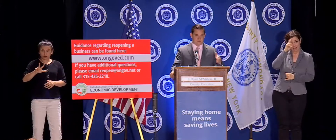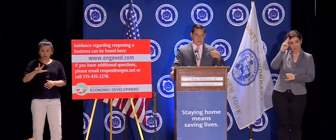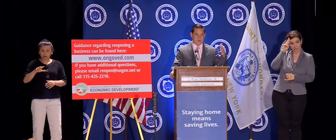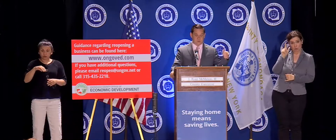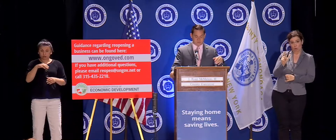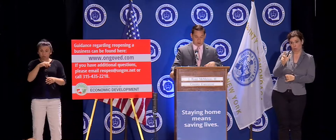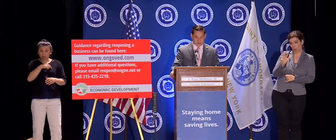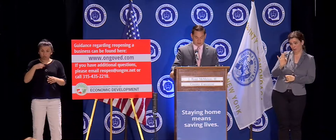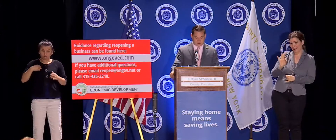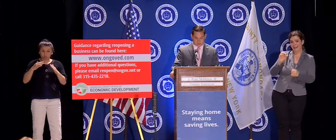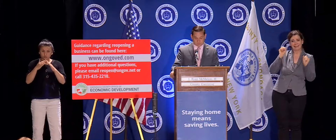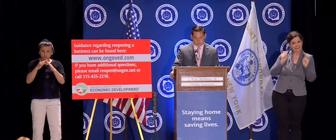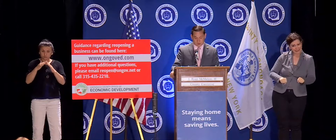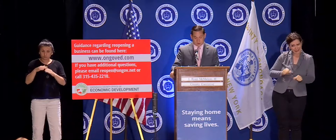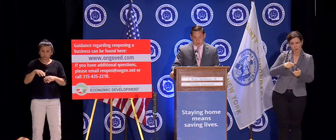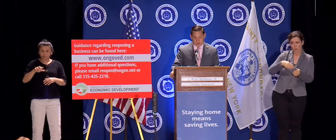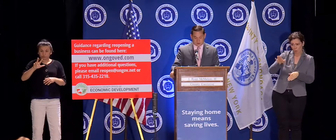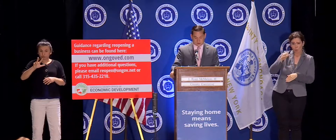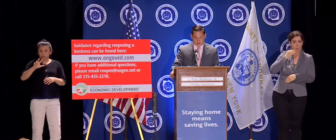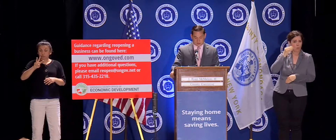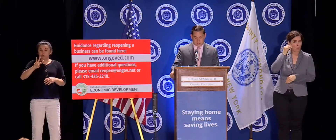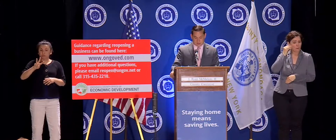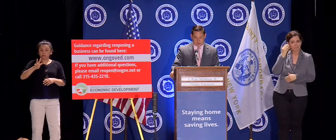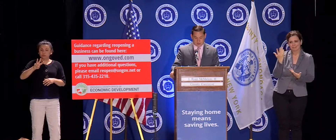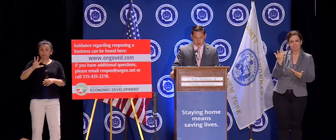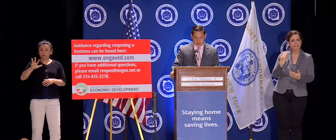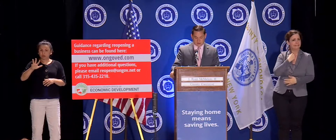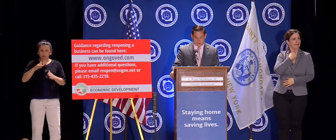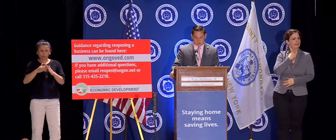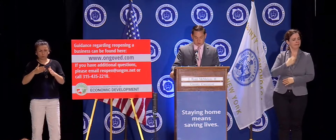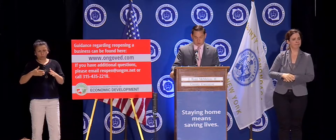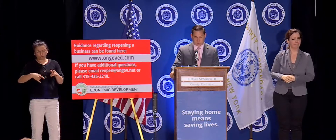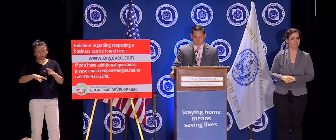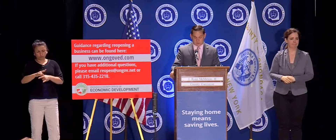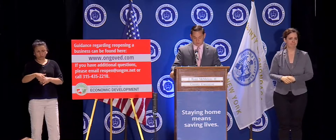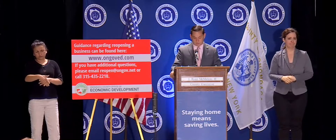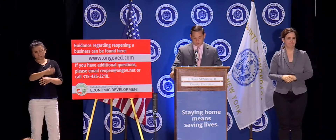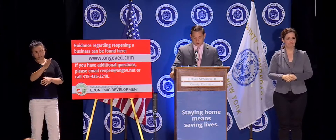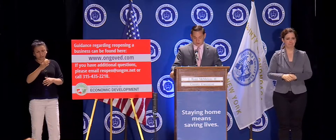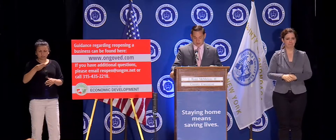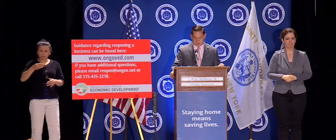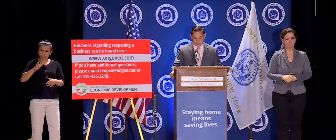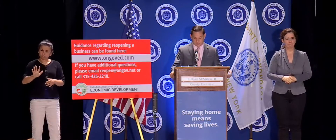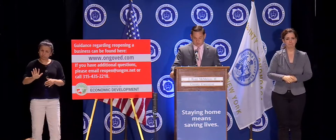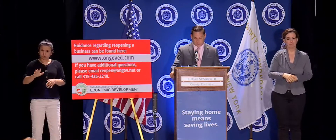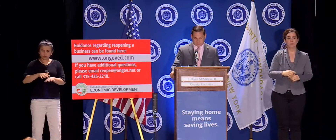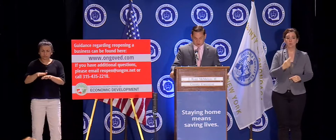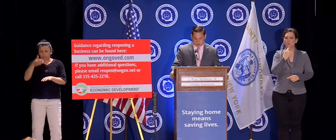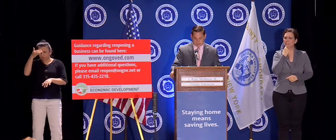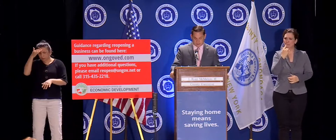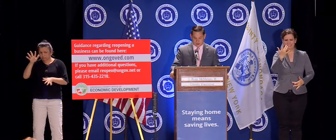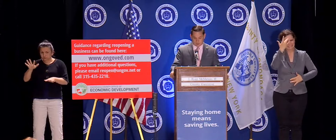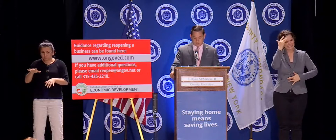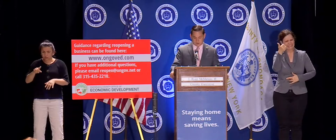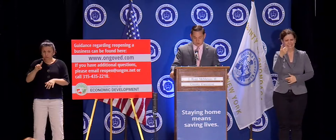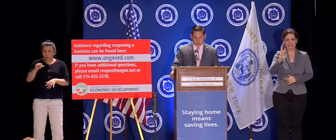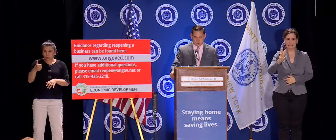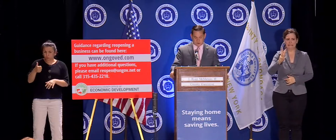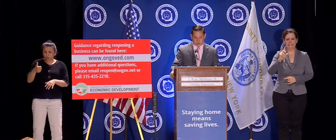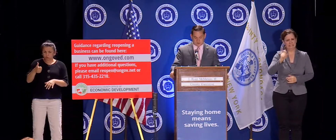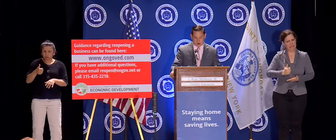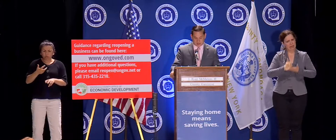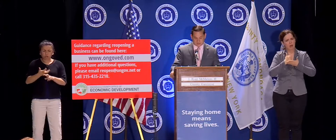to get through this process. 16 individuals are critical. This is down 3 from yesterday,